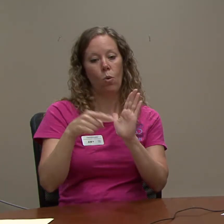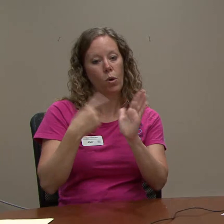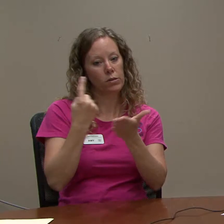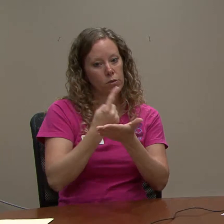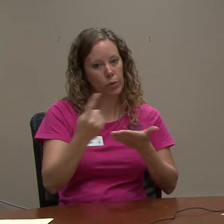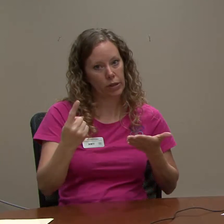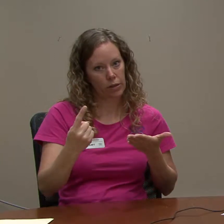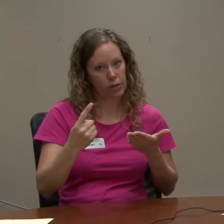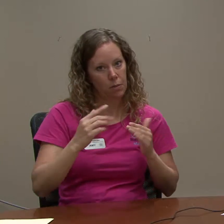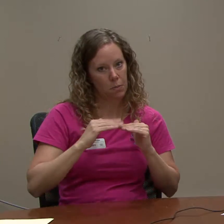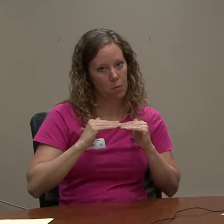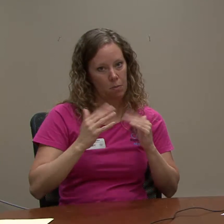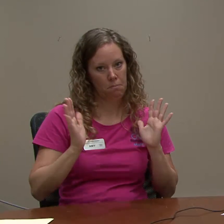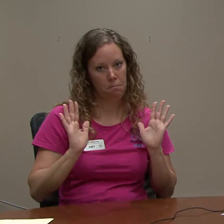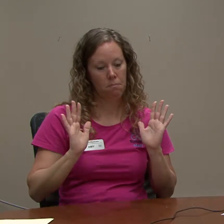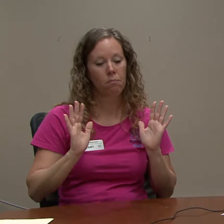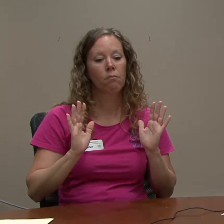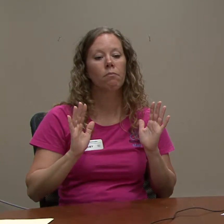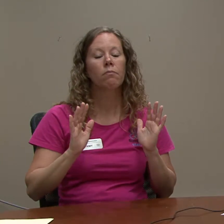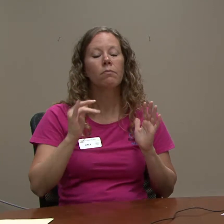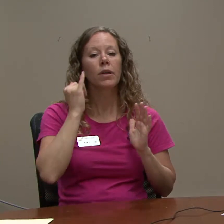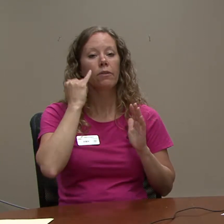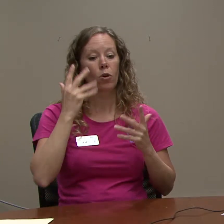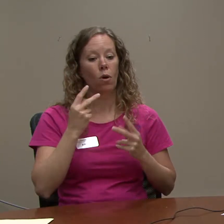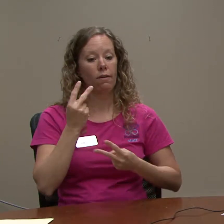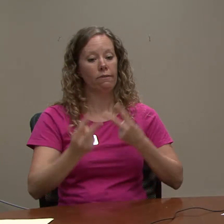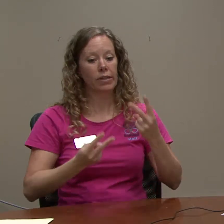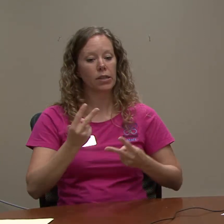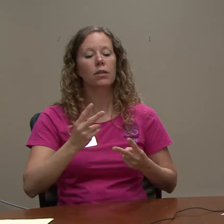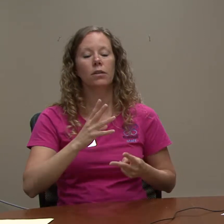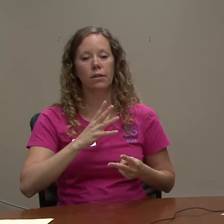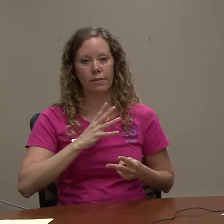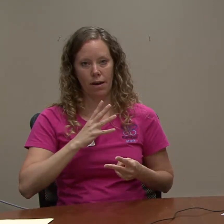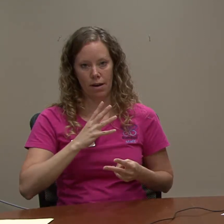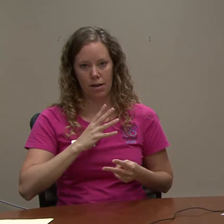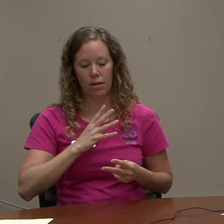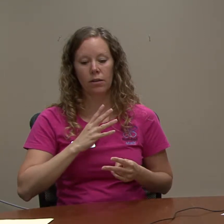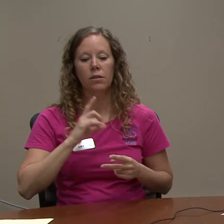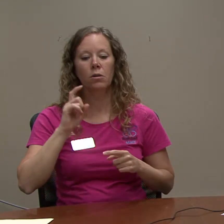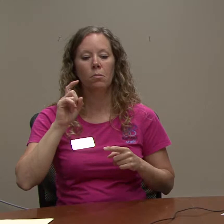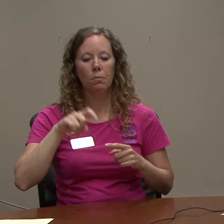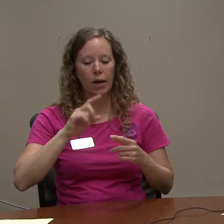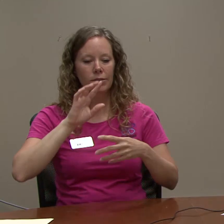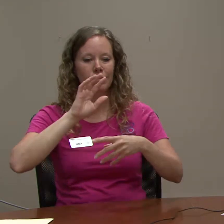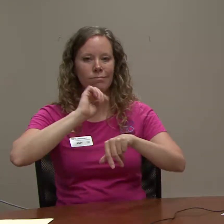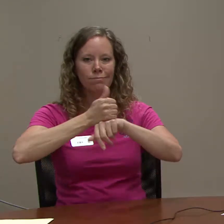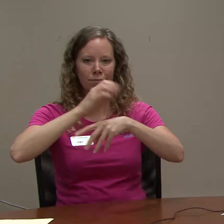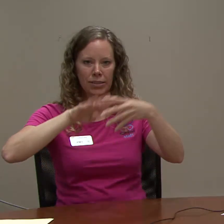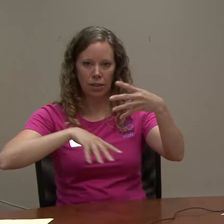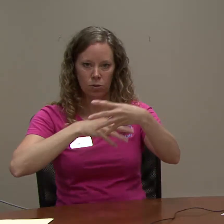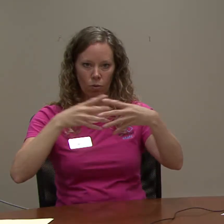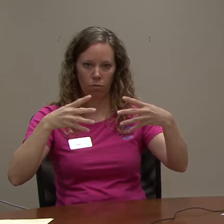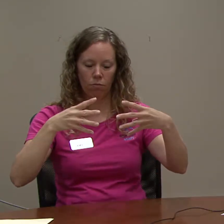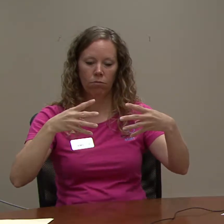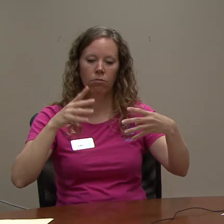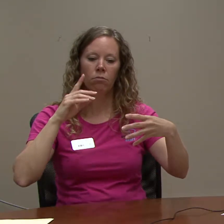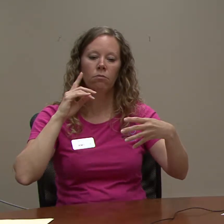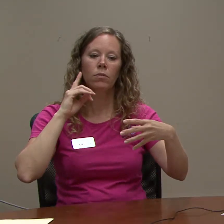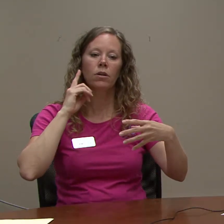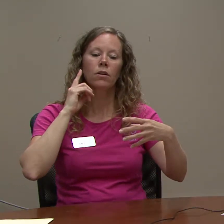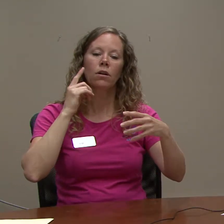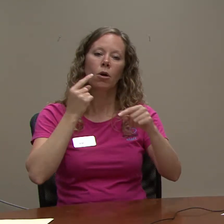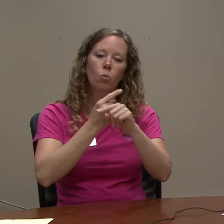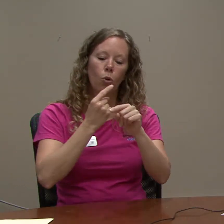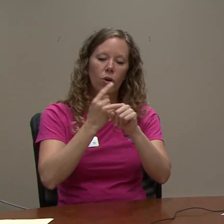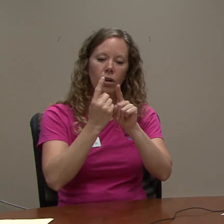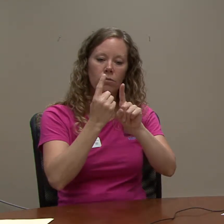minimum. Scheduling of visits, yes. The outdoor visit must be scheduled. This allows for appropriate physical